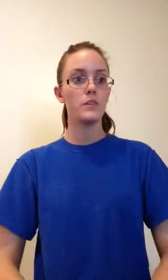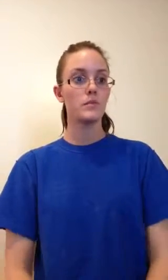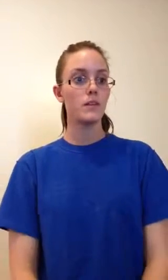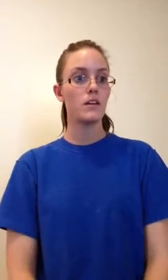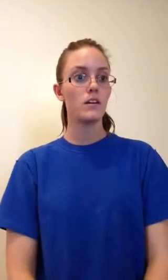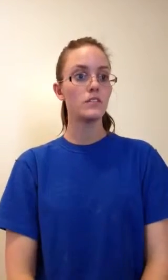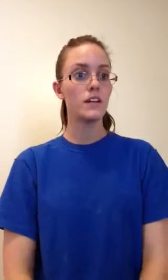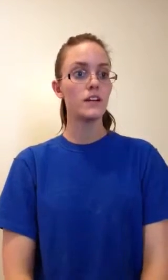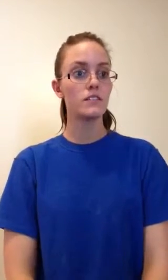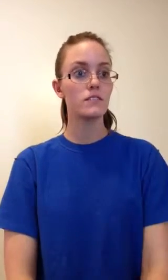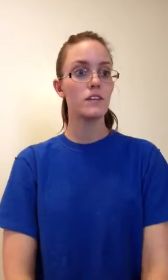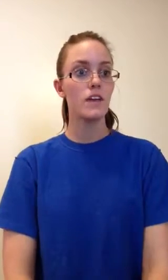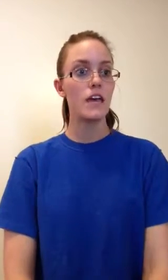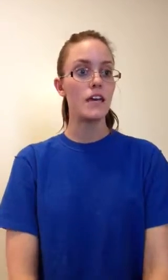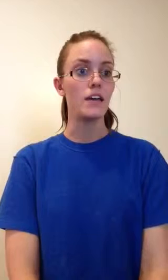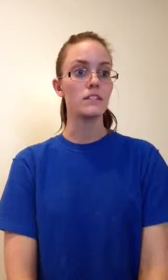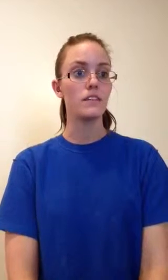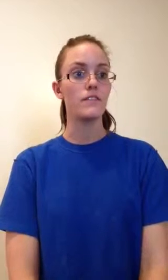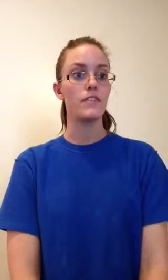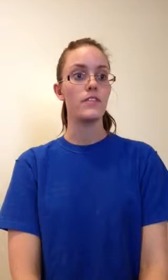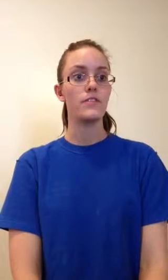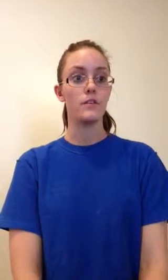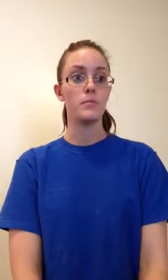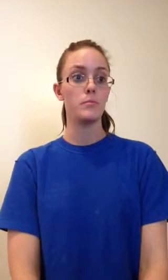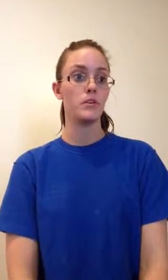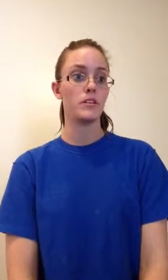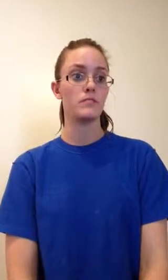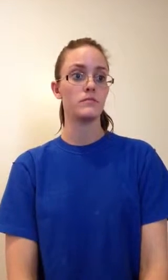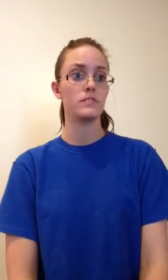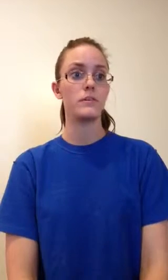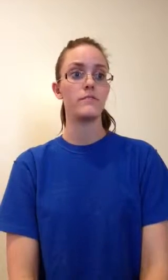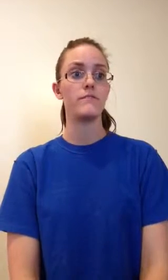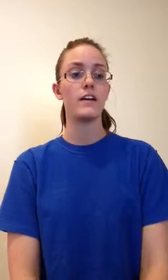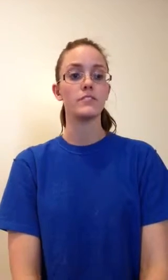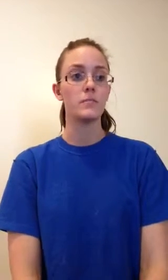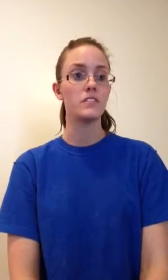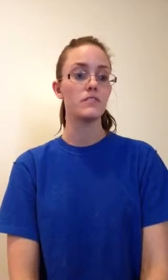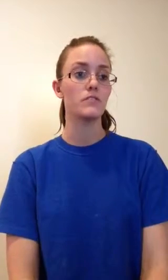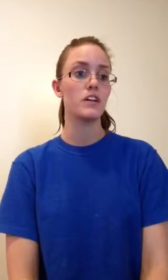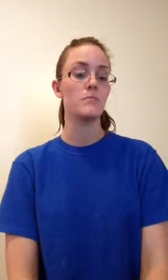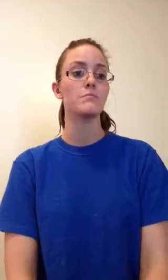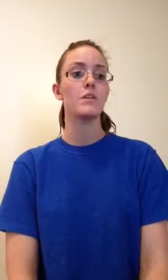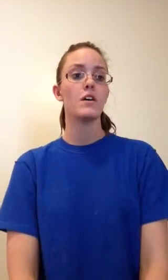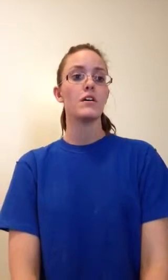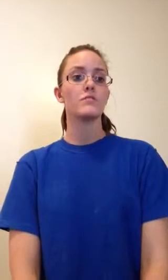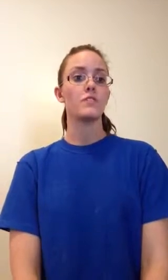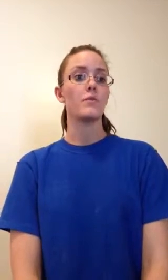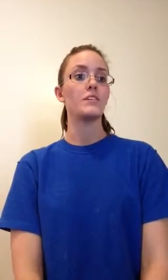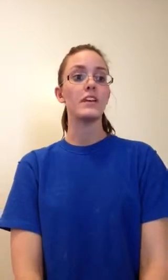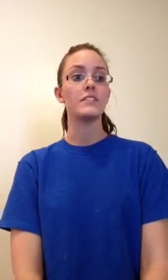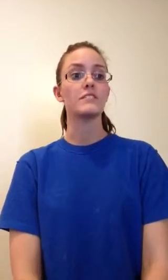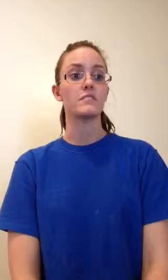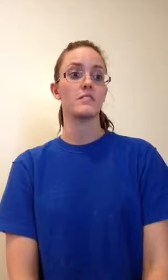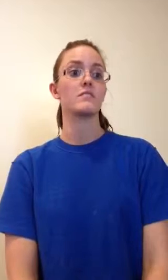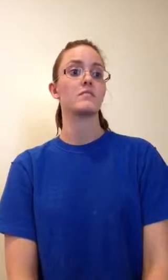We can make contacts and ask if the people can spend 5 or 10 minutes of their time so that we can discuss and